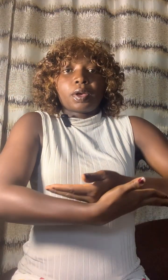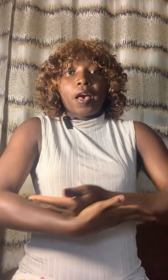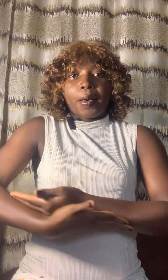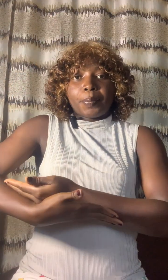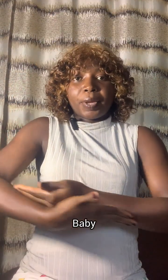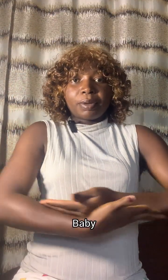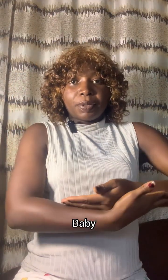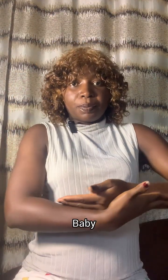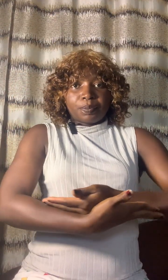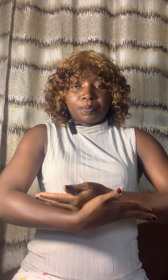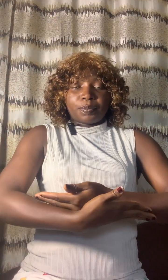baby,